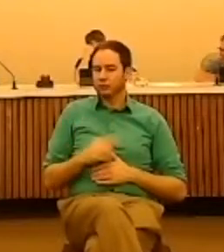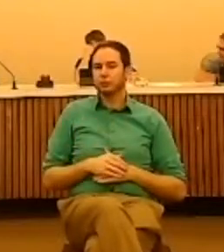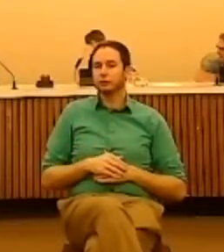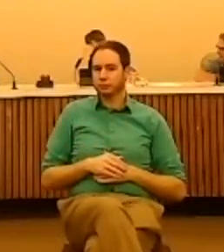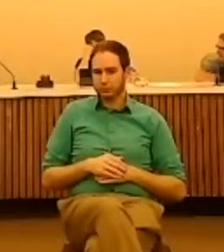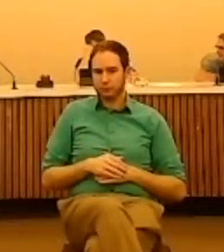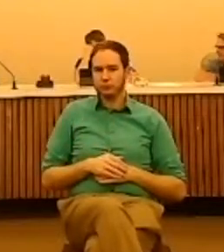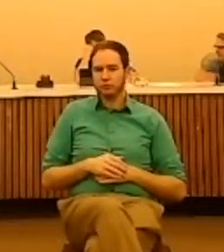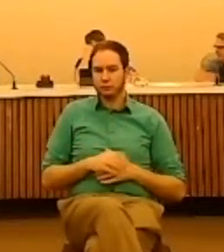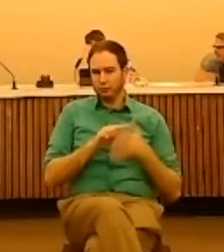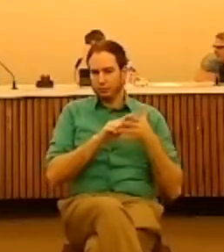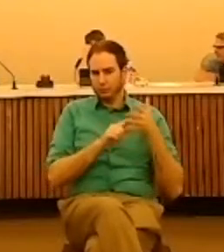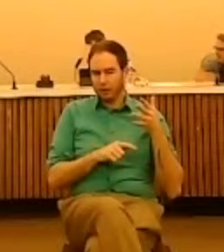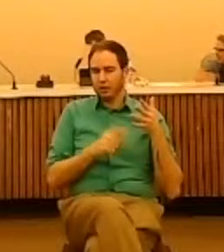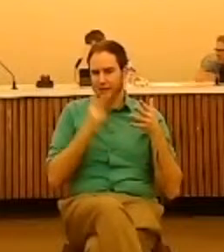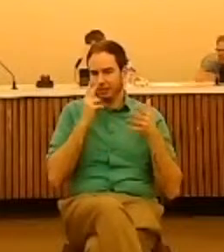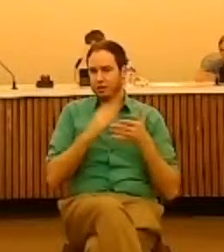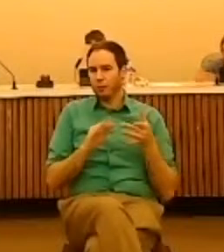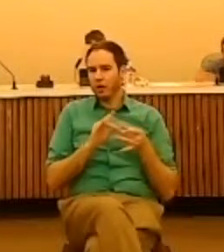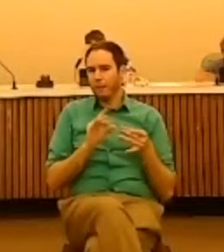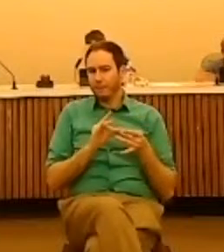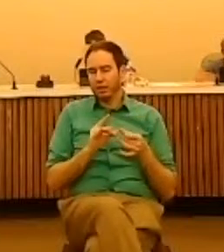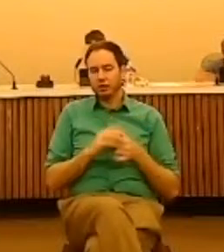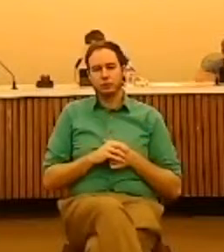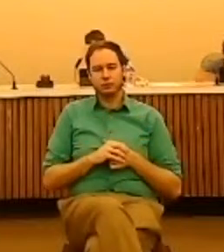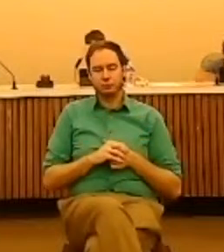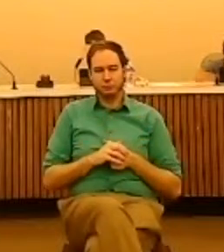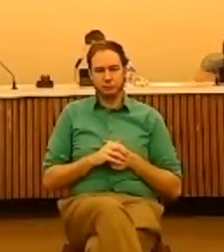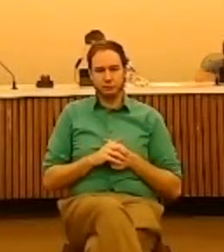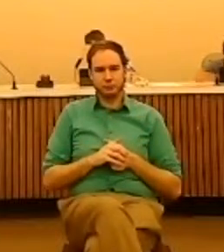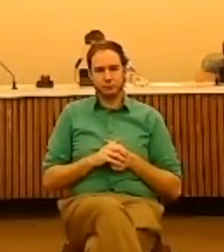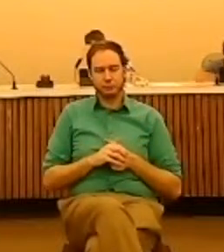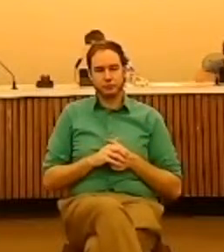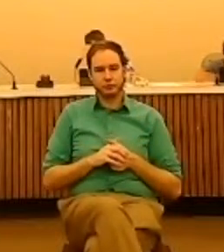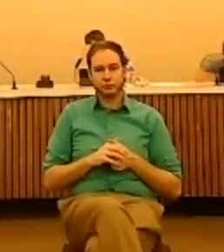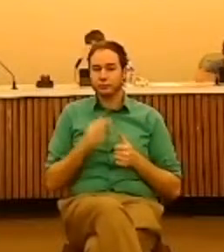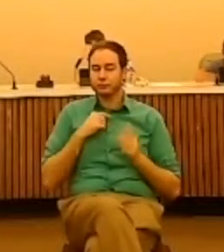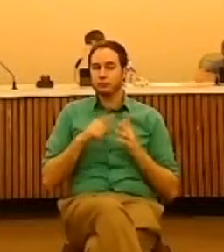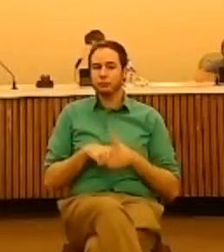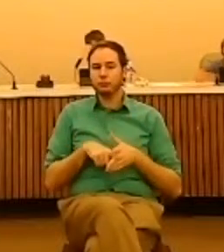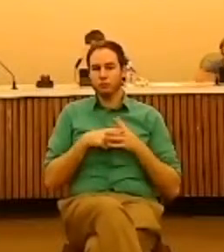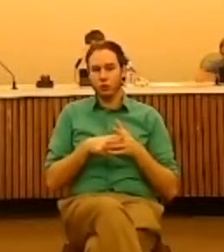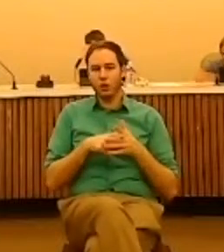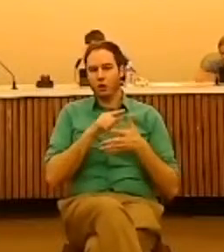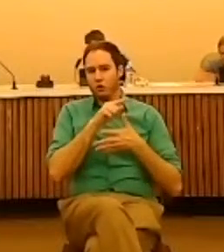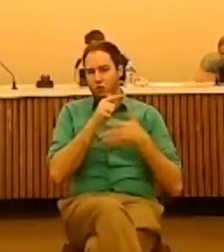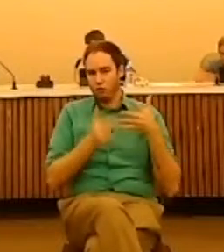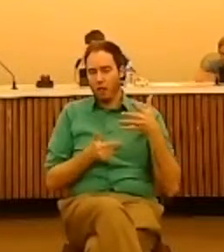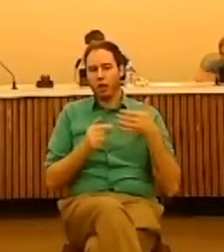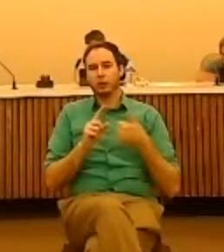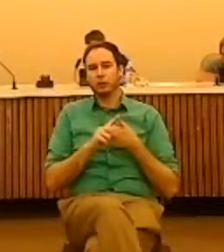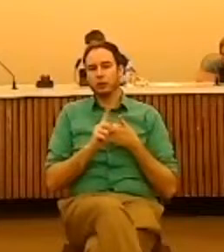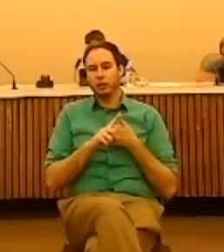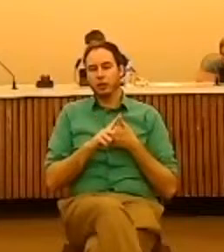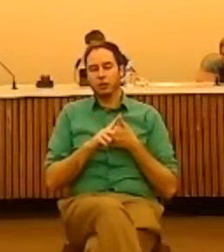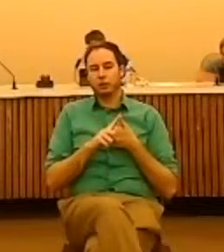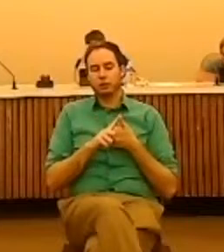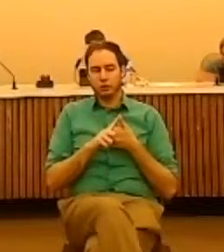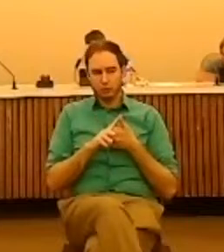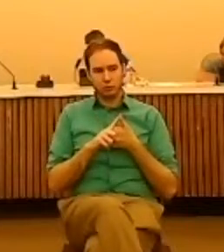I got a lot of stuff coming in here. I would like to start chronologically, if I could, with